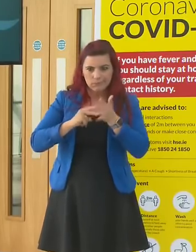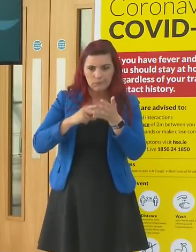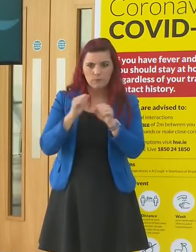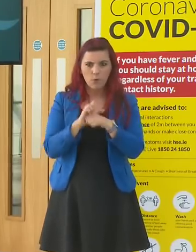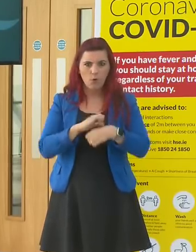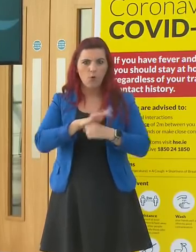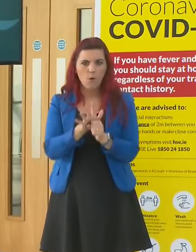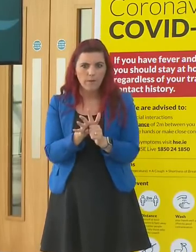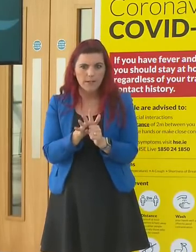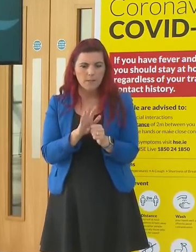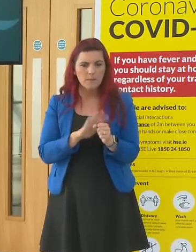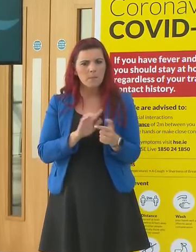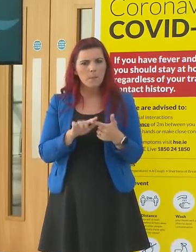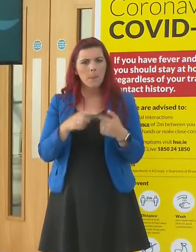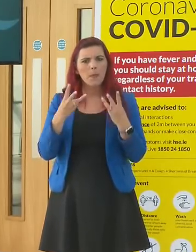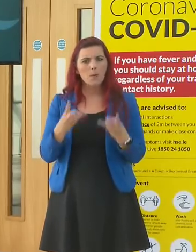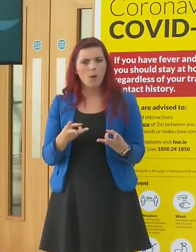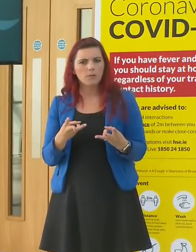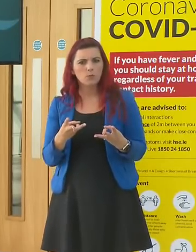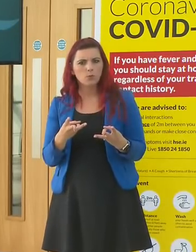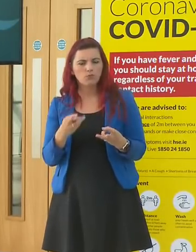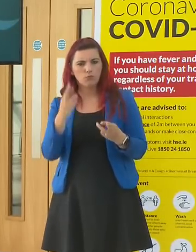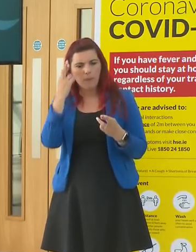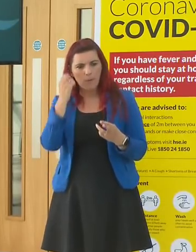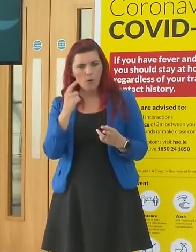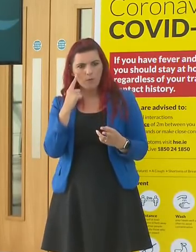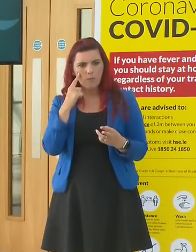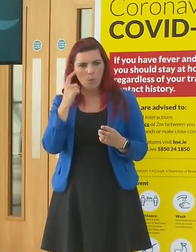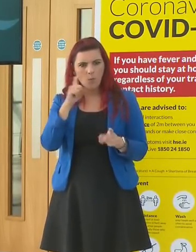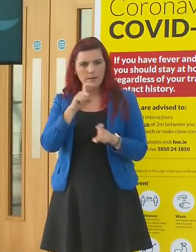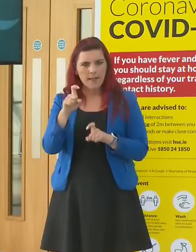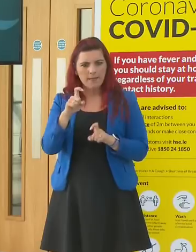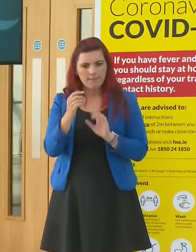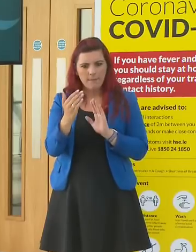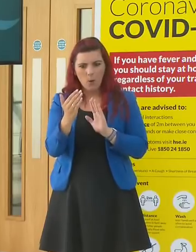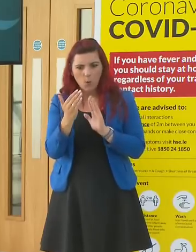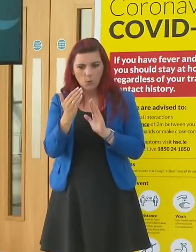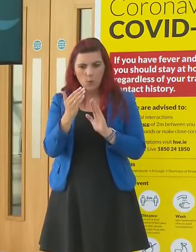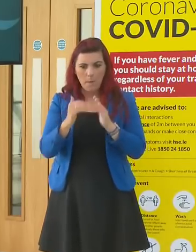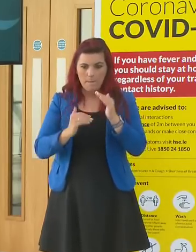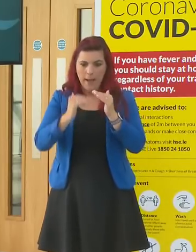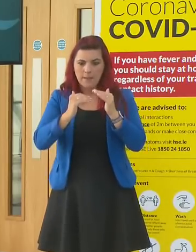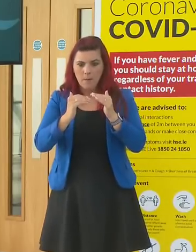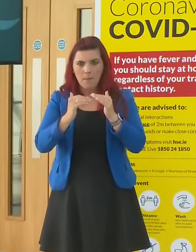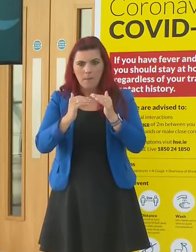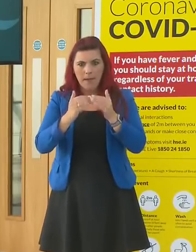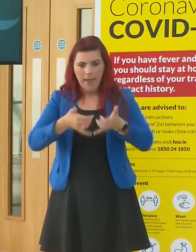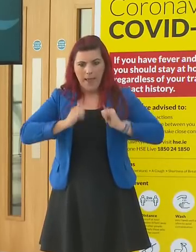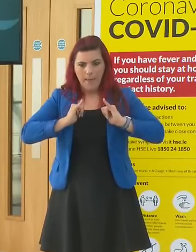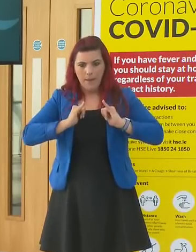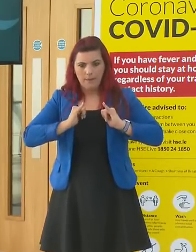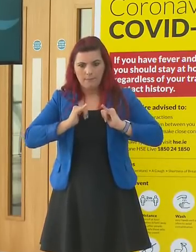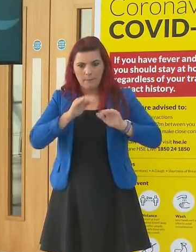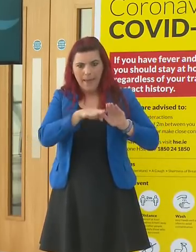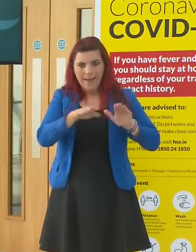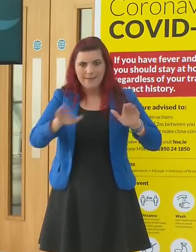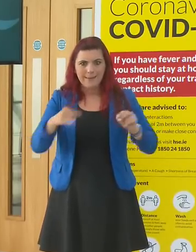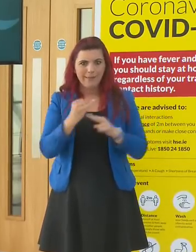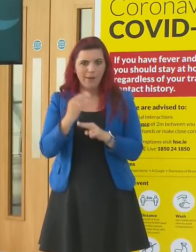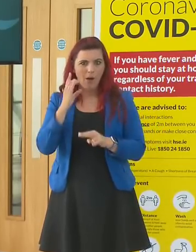COVID, but we must remain conscious that we are getting close to our maximum occupancy levels overall in our public health acute